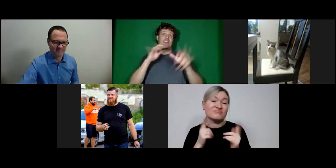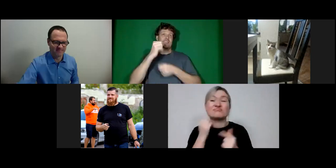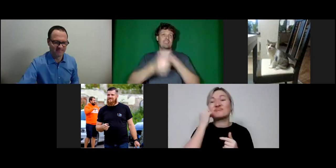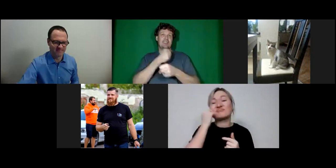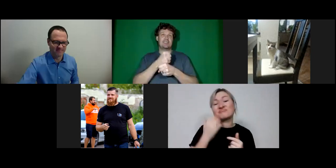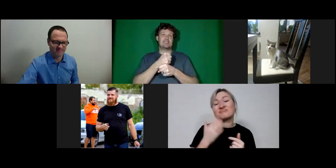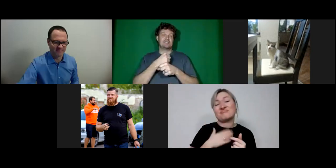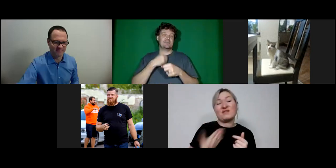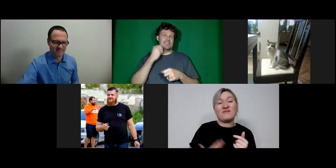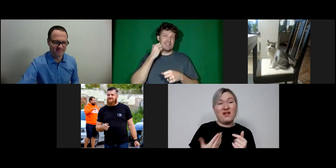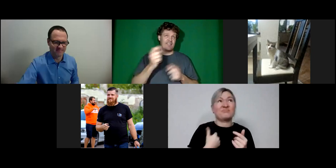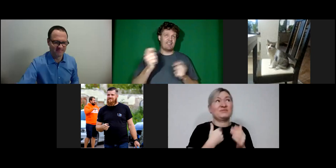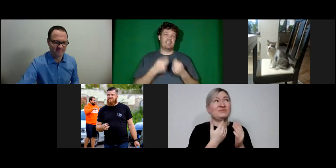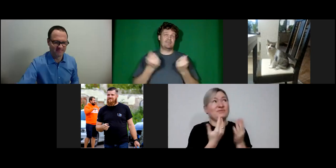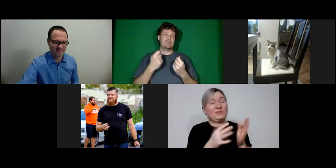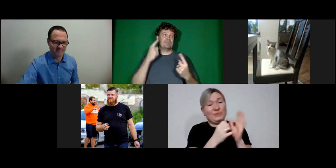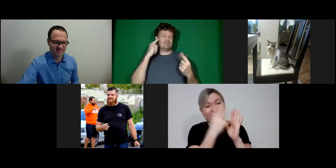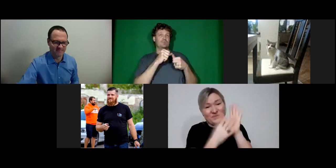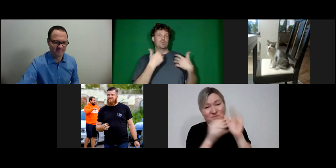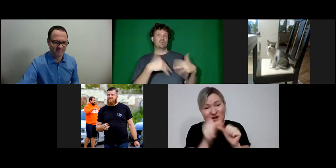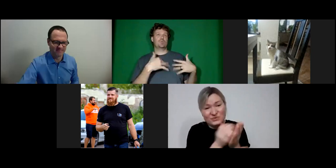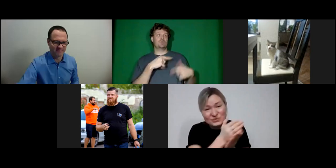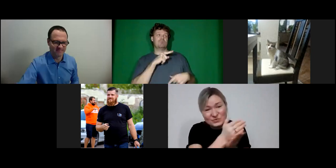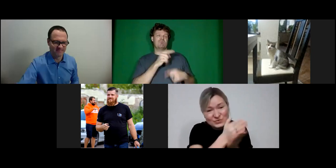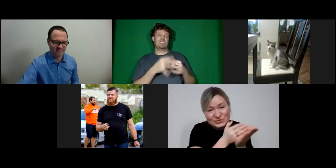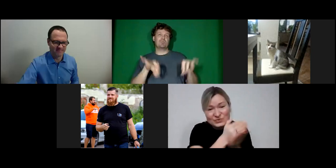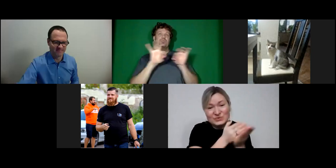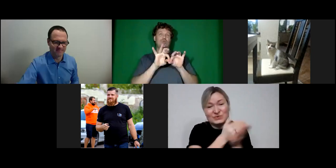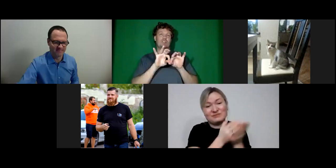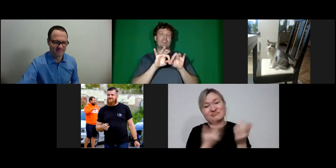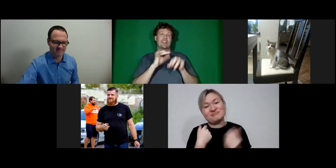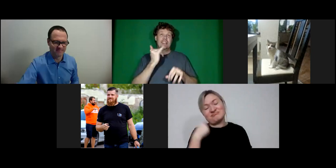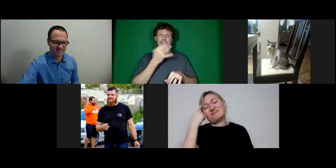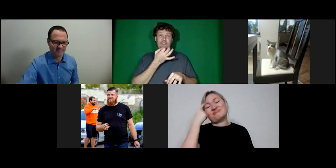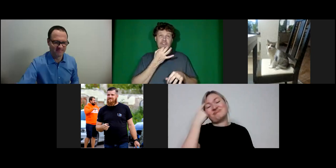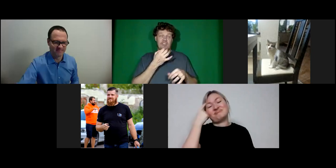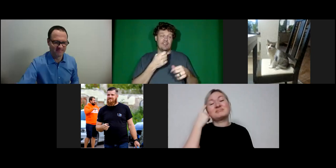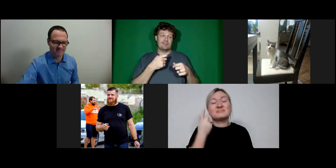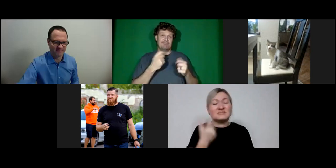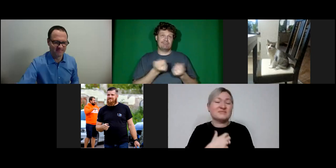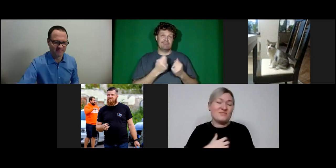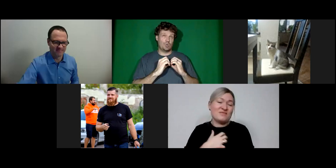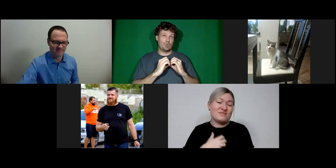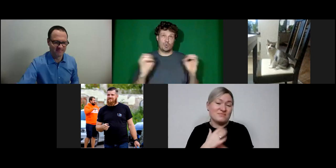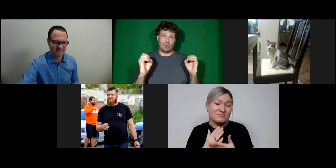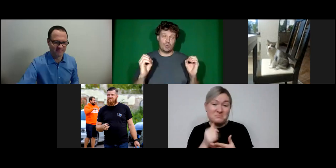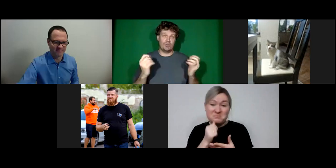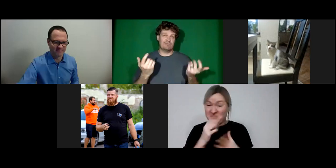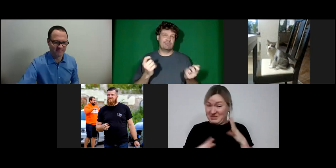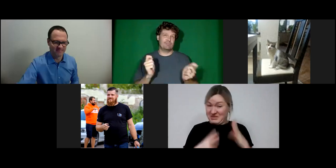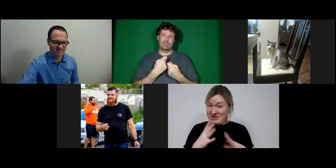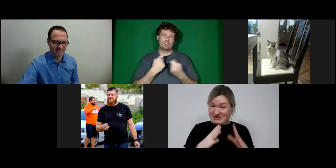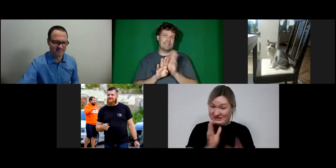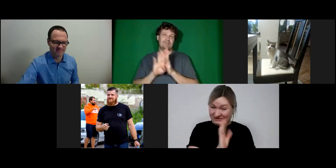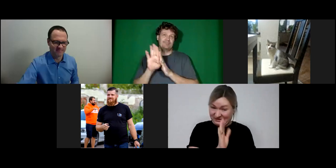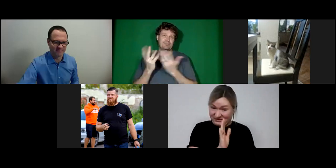of course, I got older, and after 19 years of training, I realized how important my physical